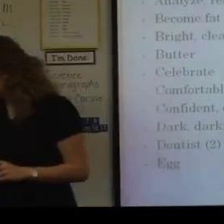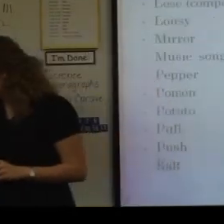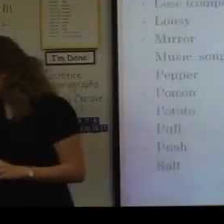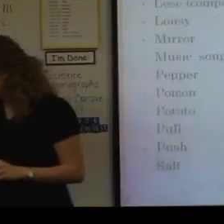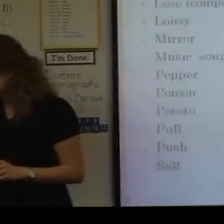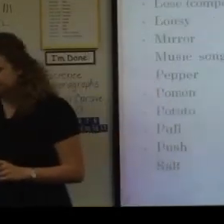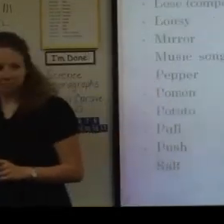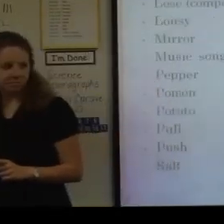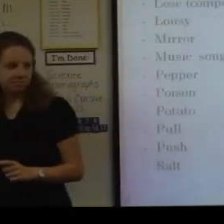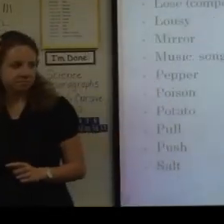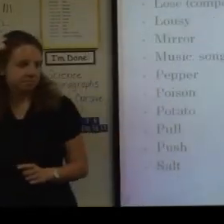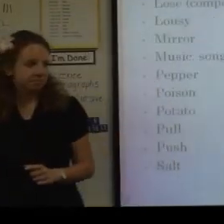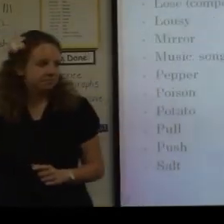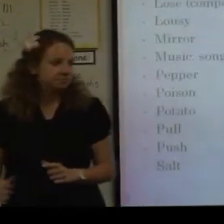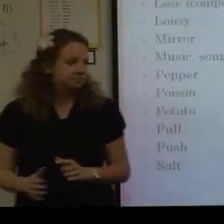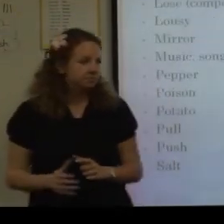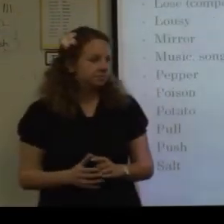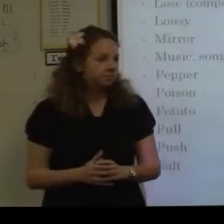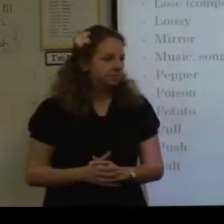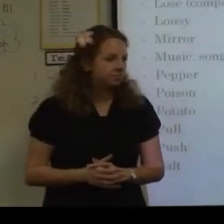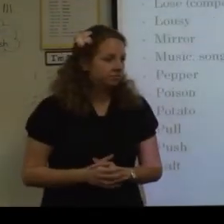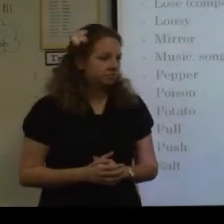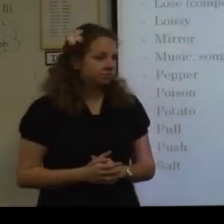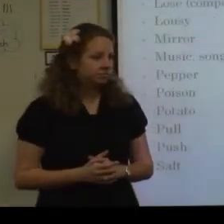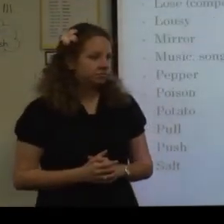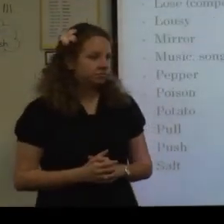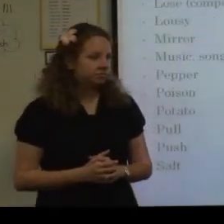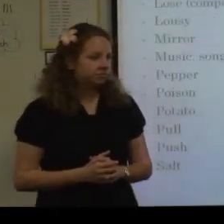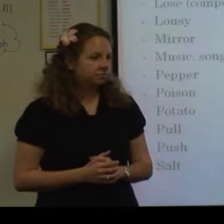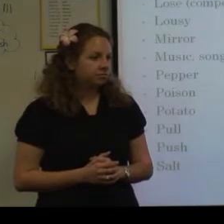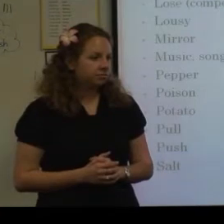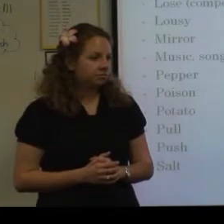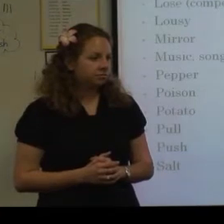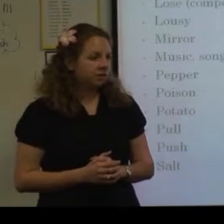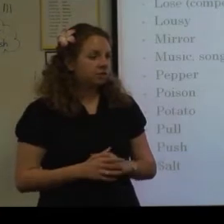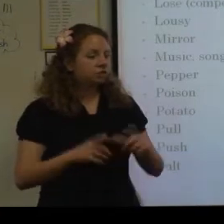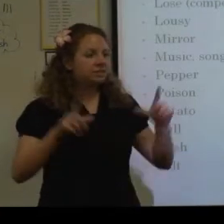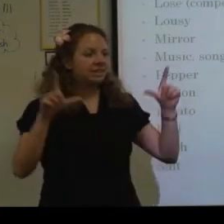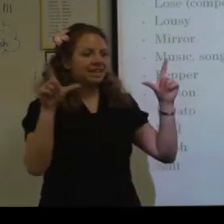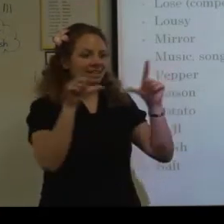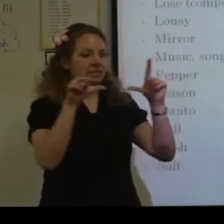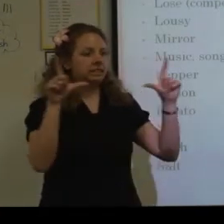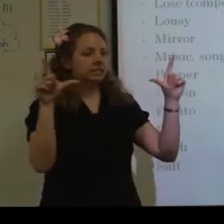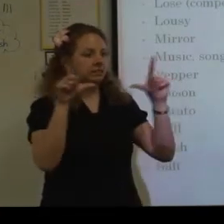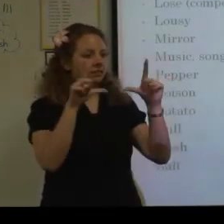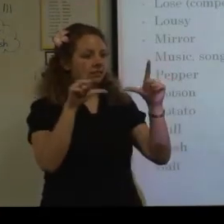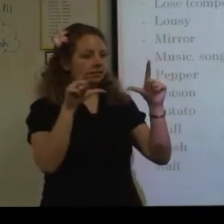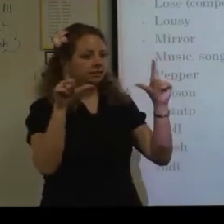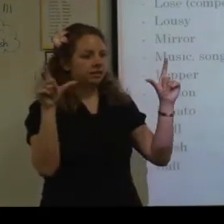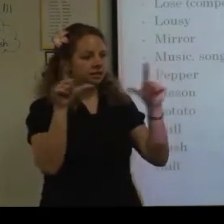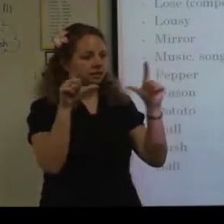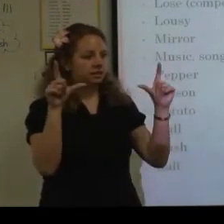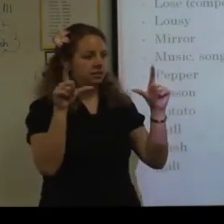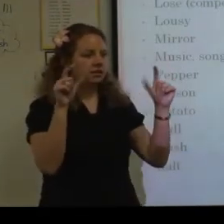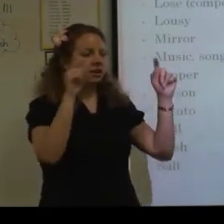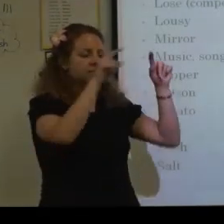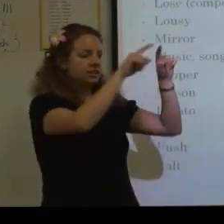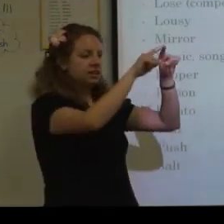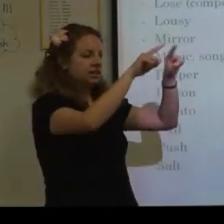Is that the sign for sign too? Like if there's a sign on the road? No, it's license. That's a sign. A sign